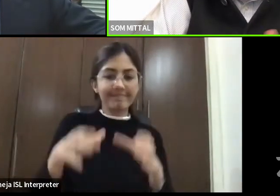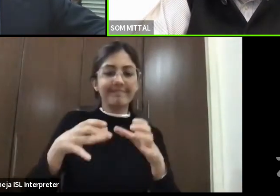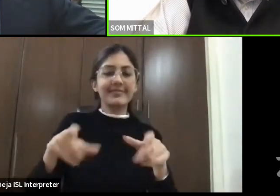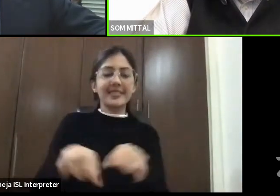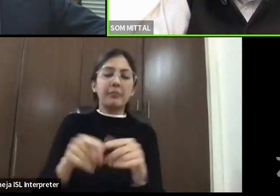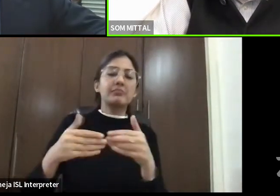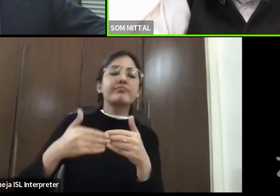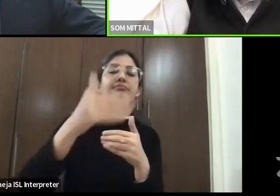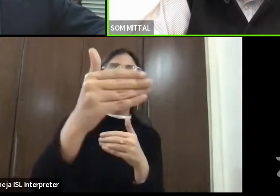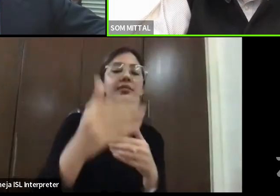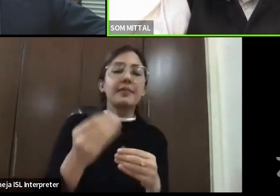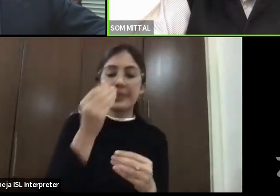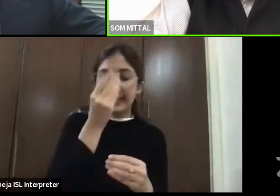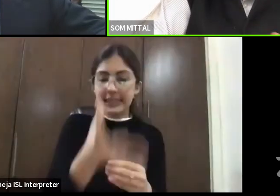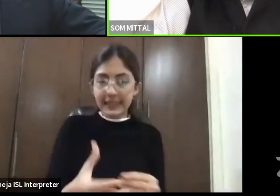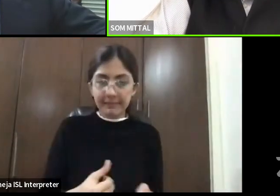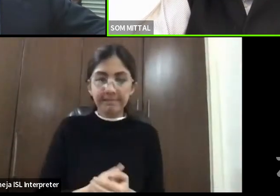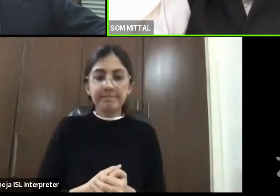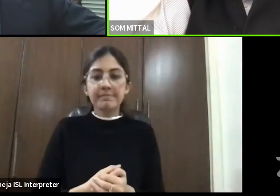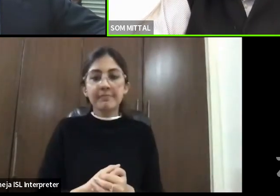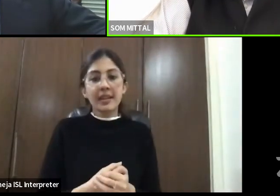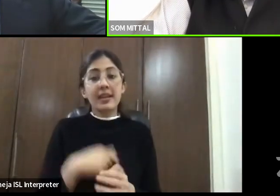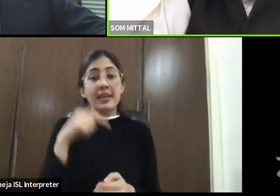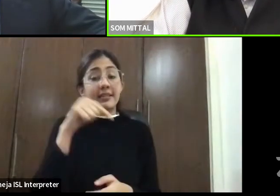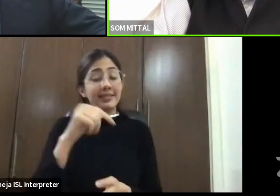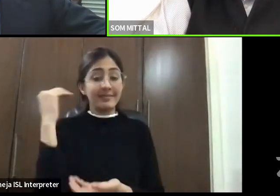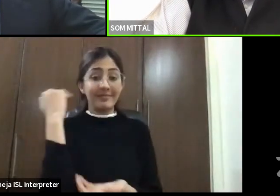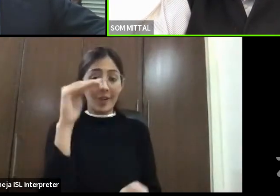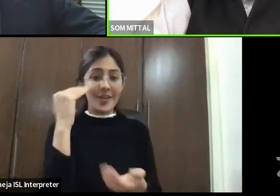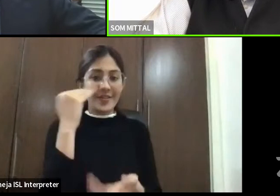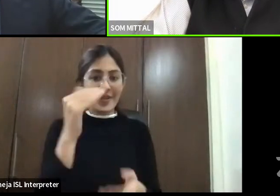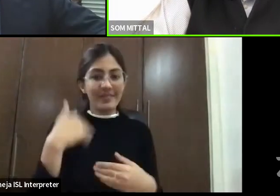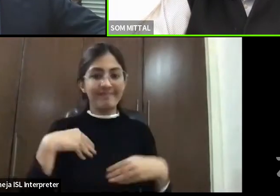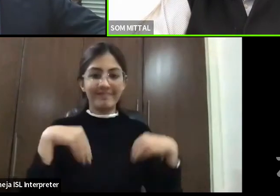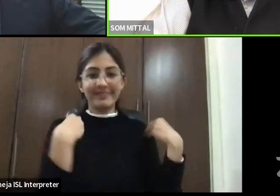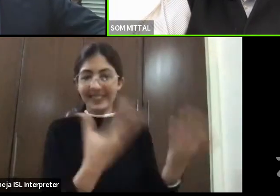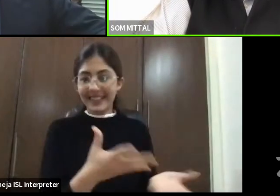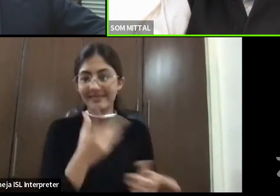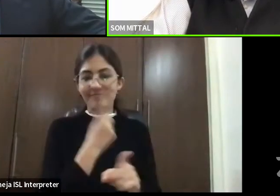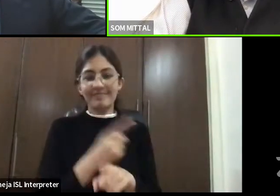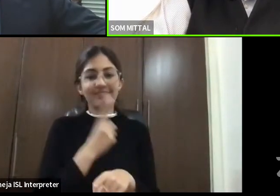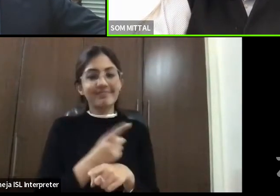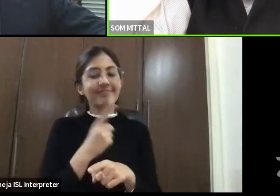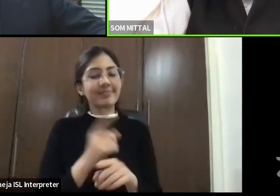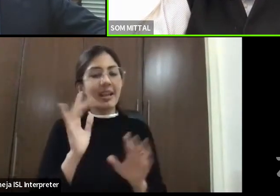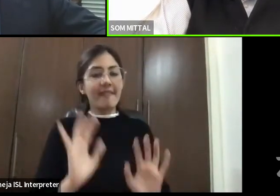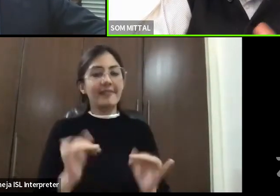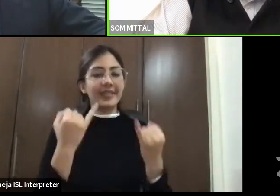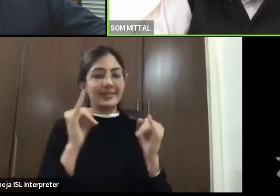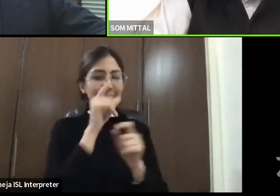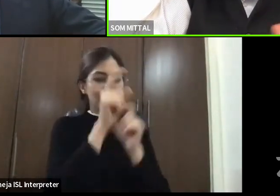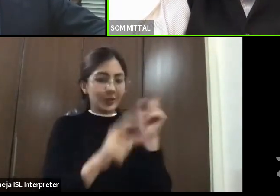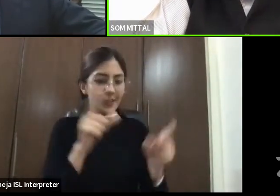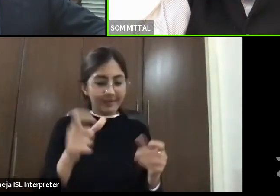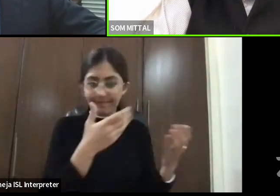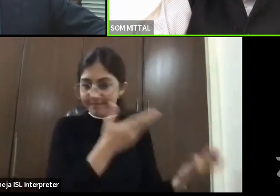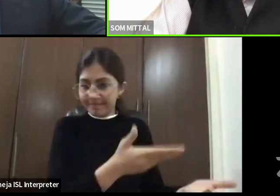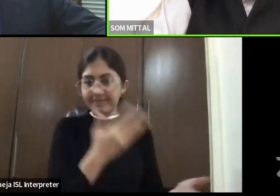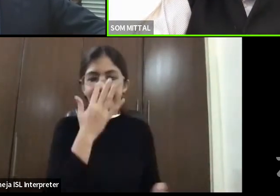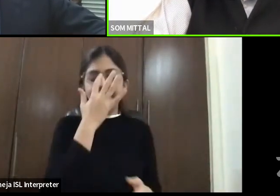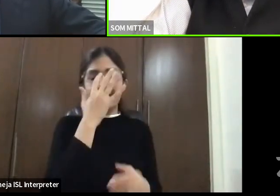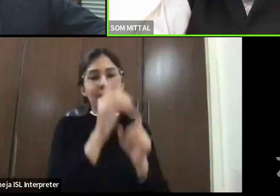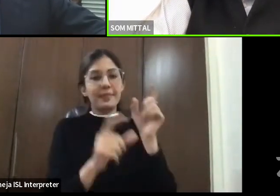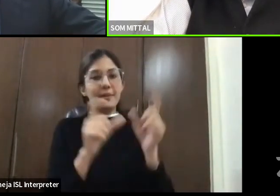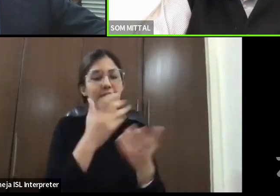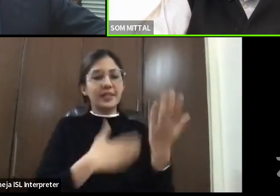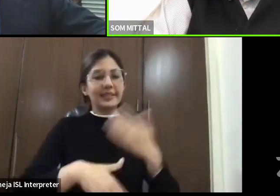good. Rishad, this awards that we give every year is to individuals, corporates, people with disability who have